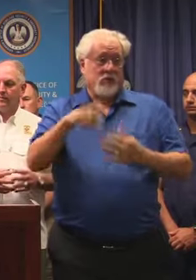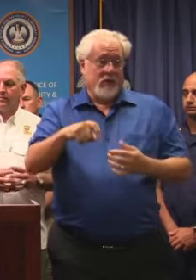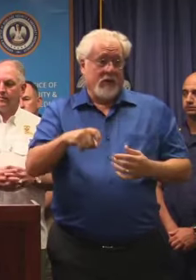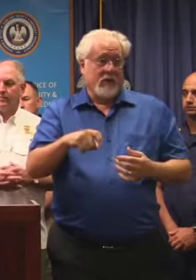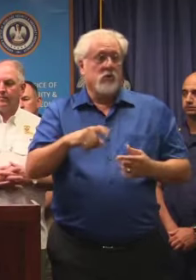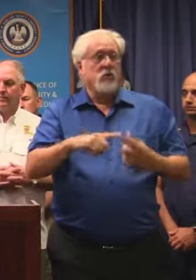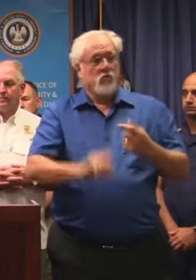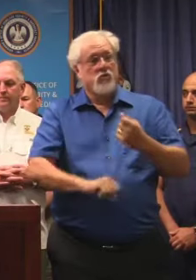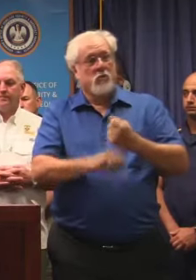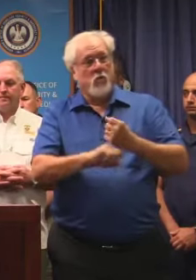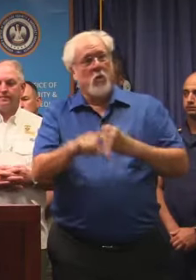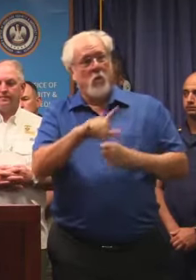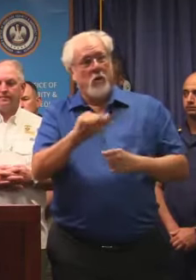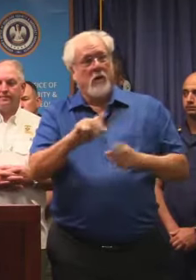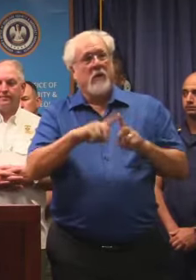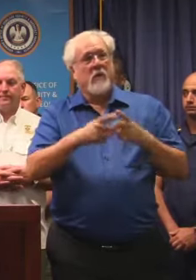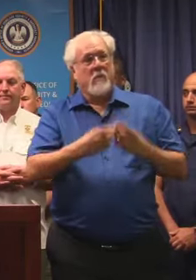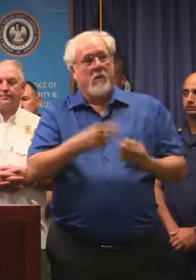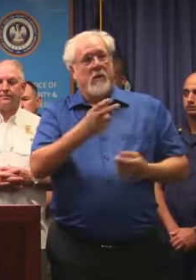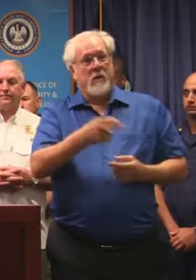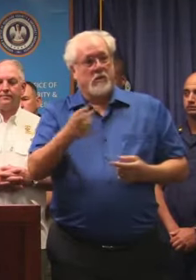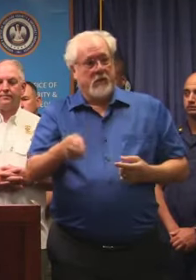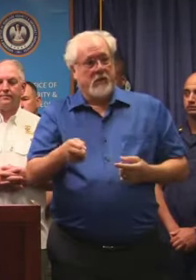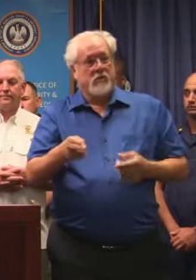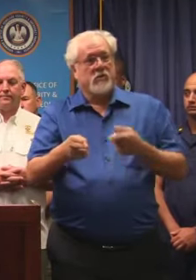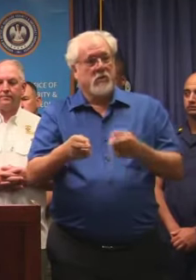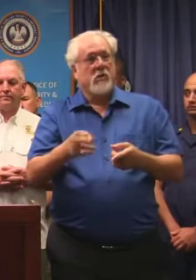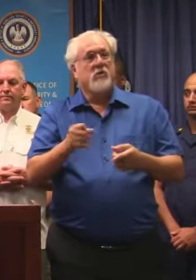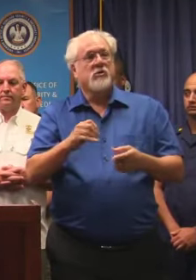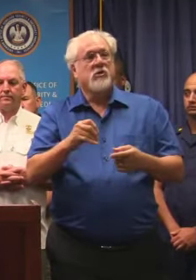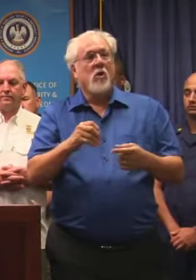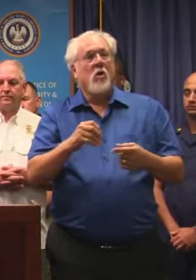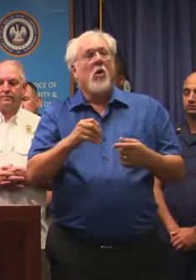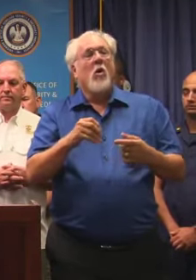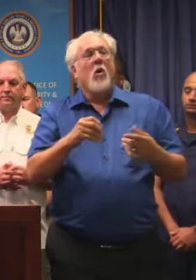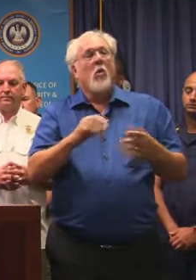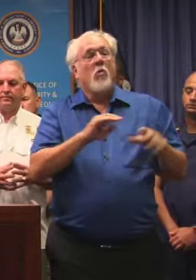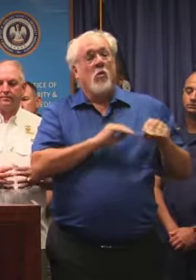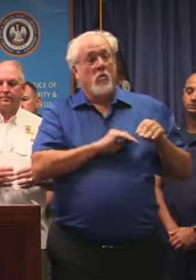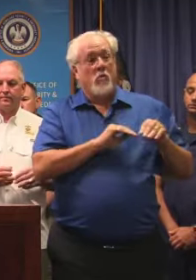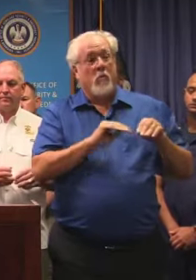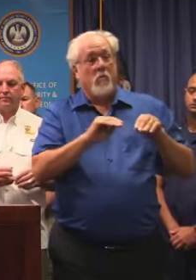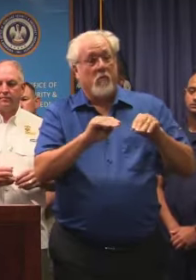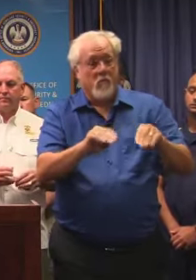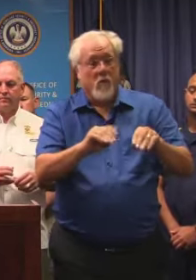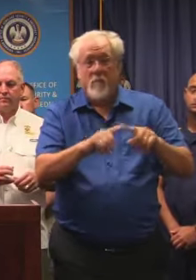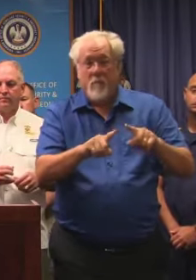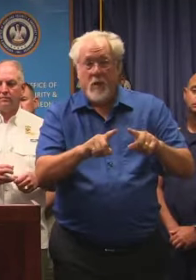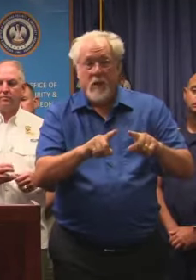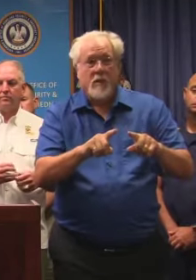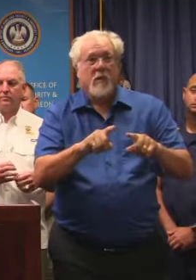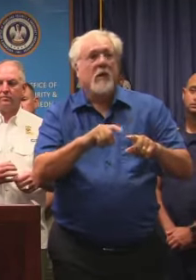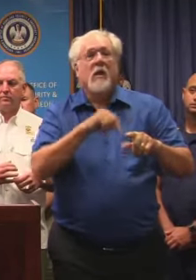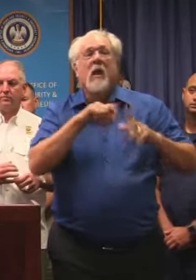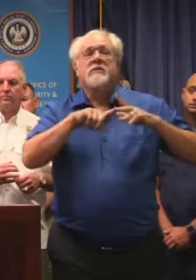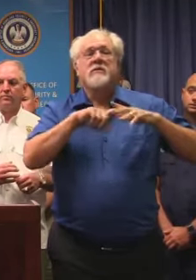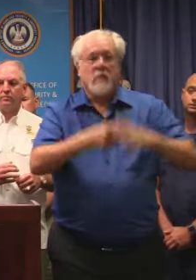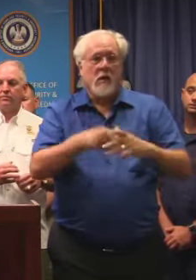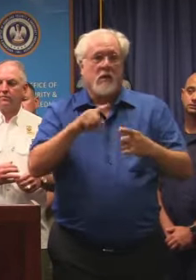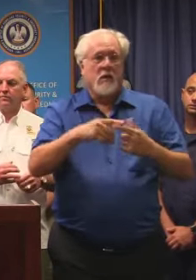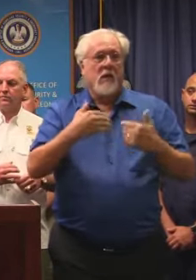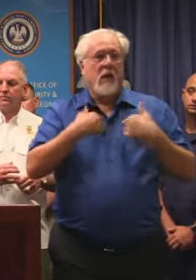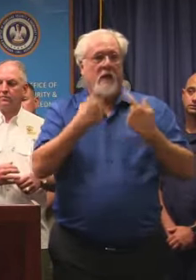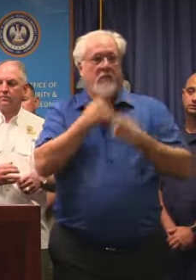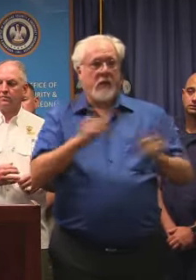and it's to support the Louisiana Department of Health and Hospitals. So we're leaning forward by moving it forward here but we don't engage it until we actually have